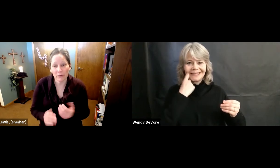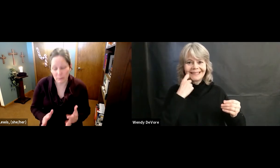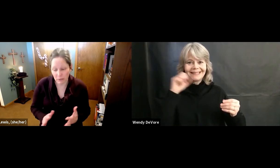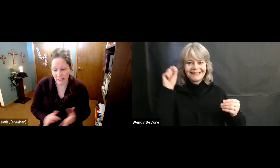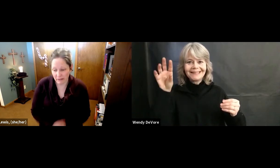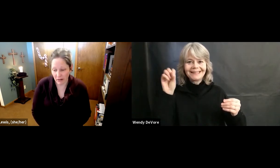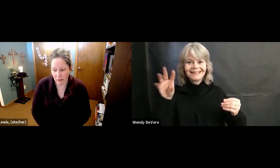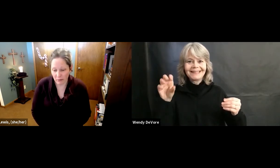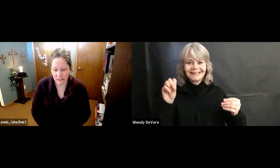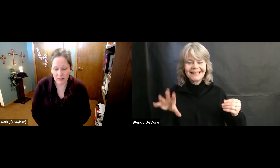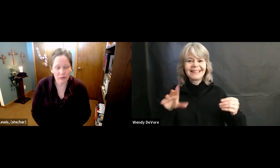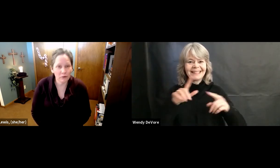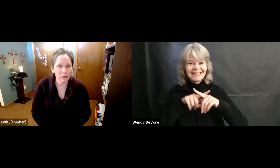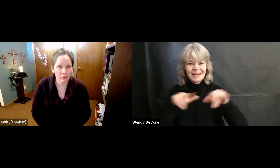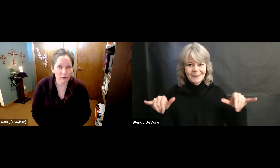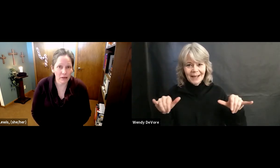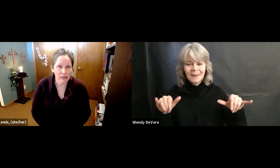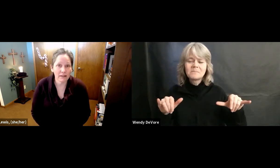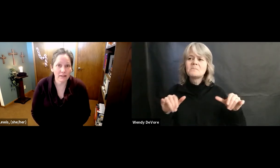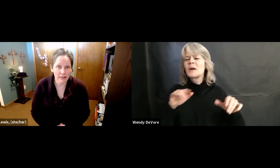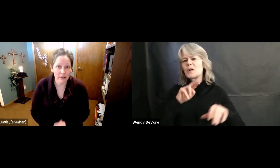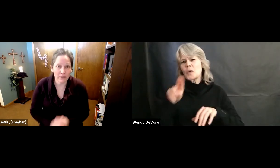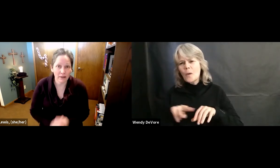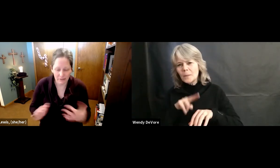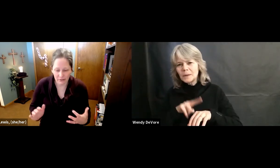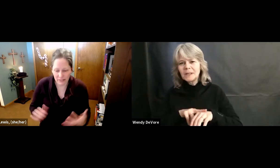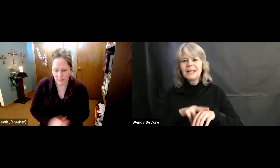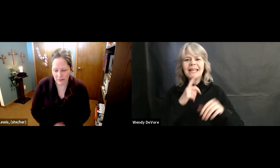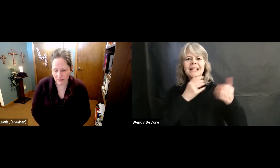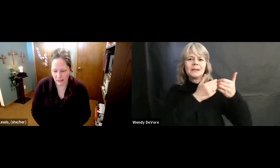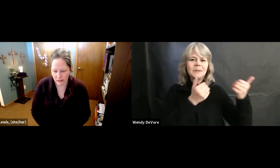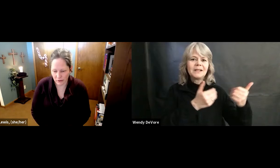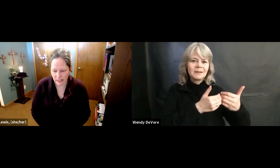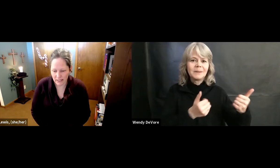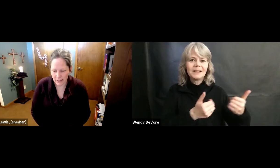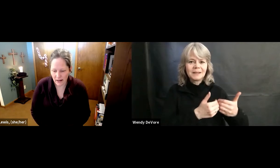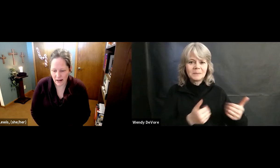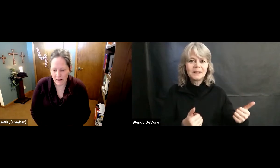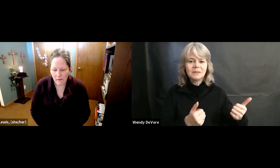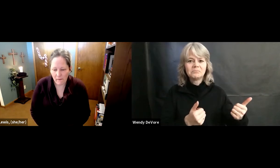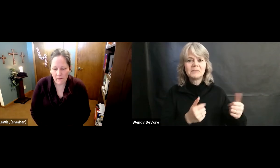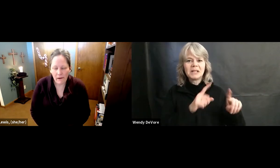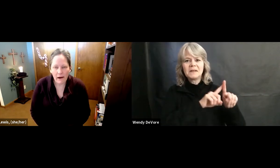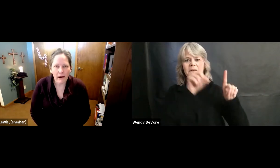Usually we split it up into two or three different times of reading the stories.